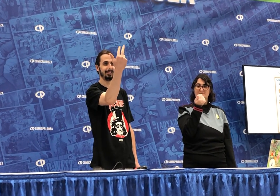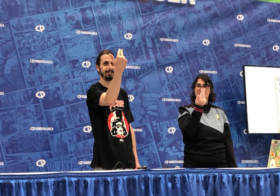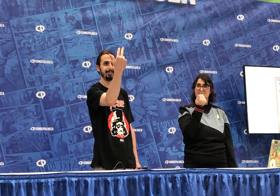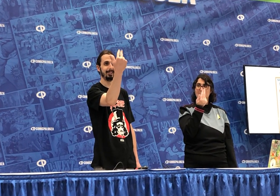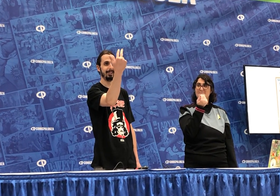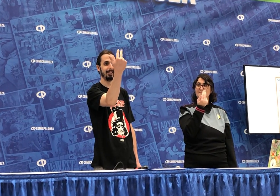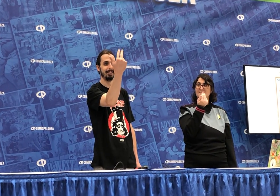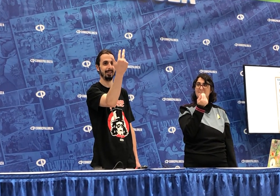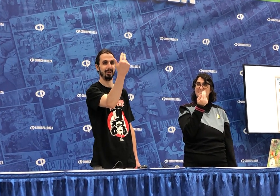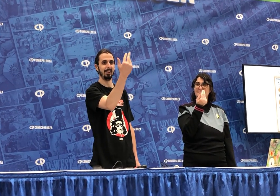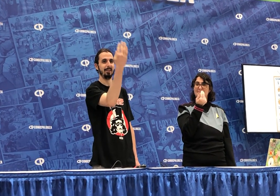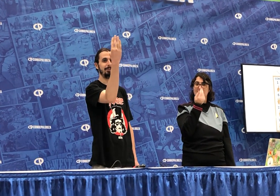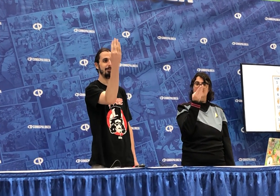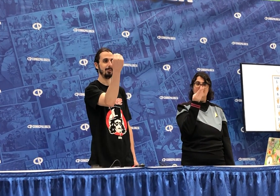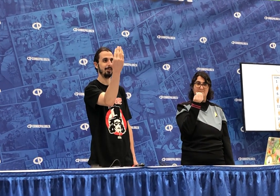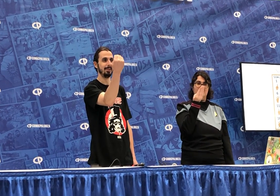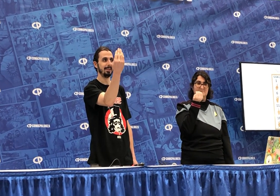13, 14,